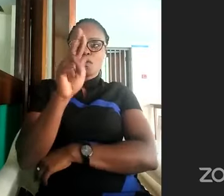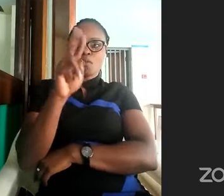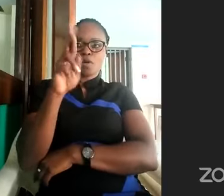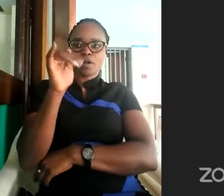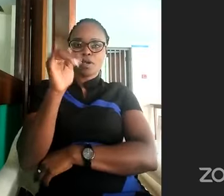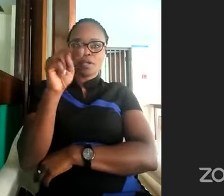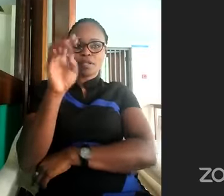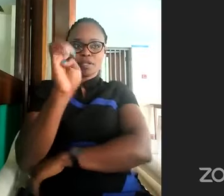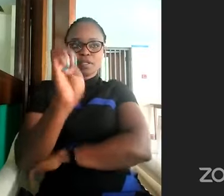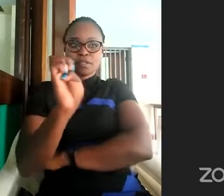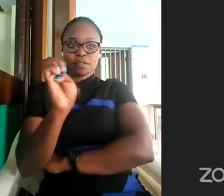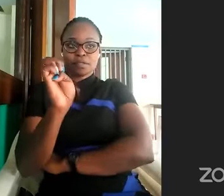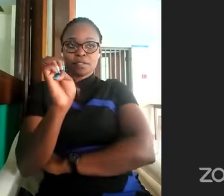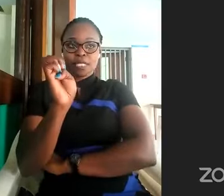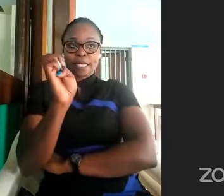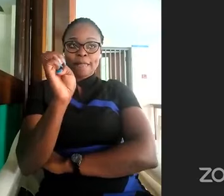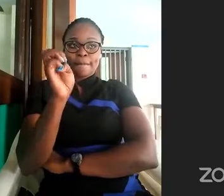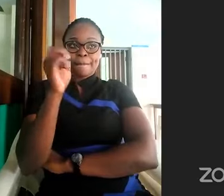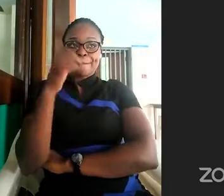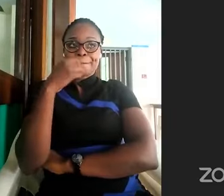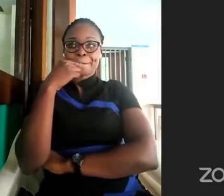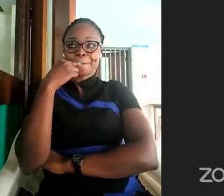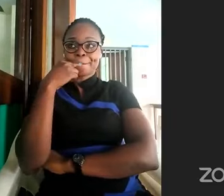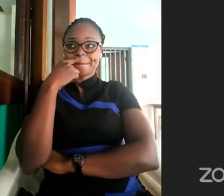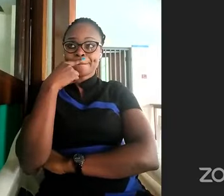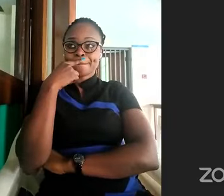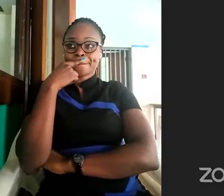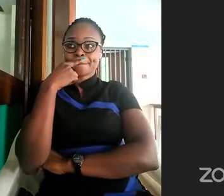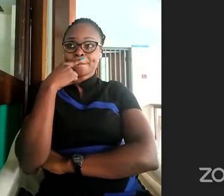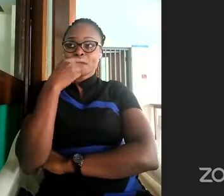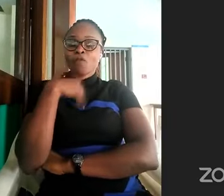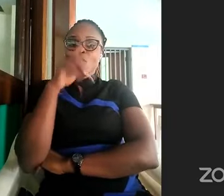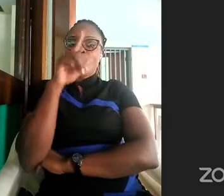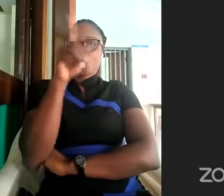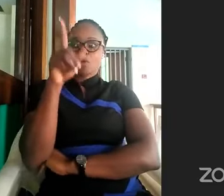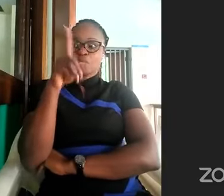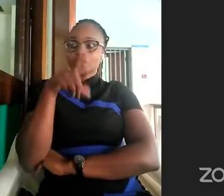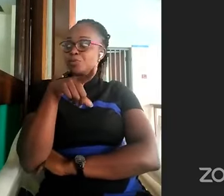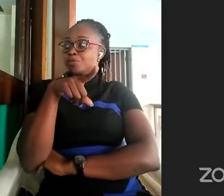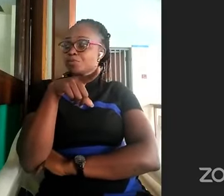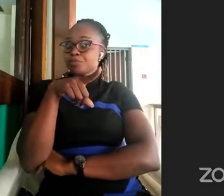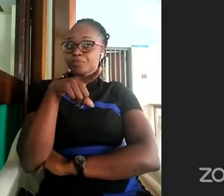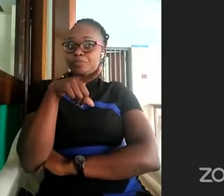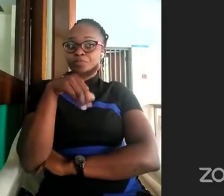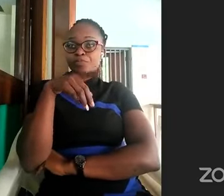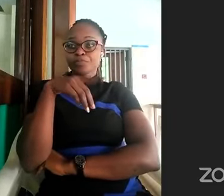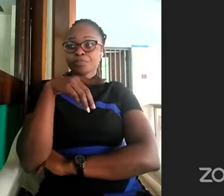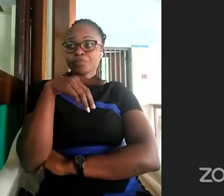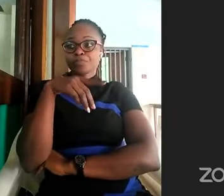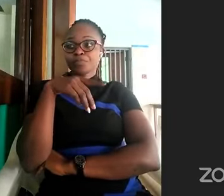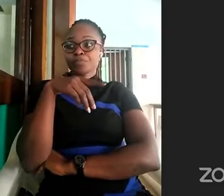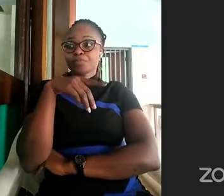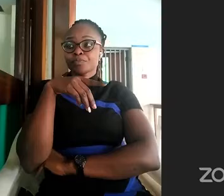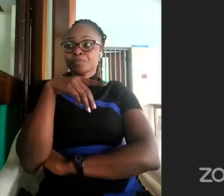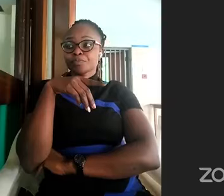as you prepare, there was a question from Annette, which says, kindly can Maureen explain what she meant by saying women